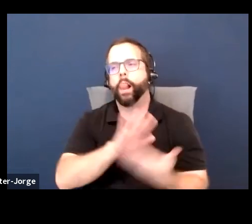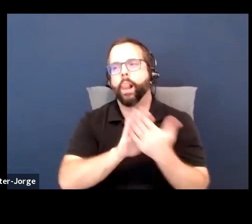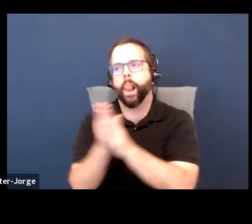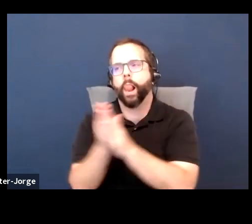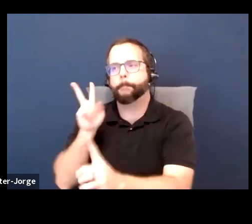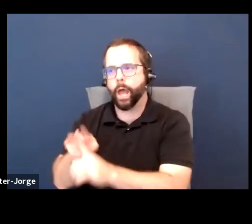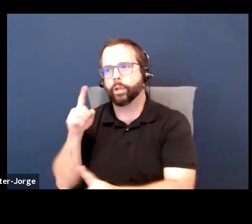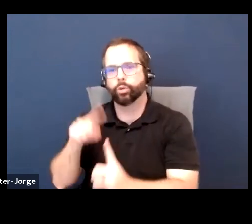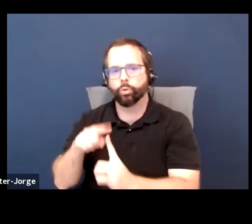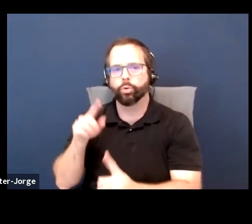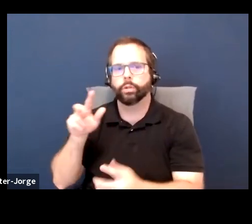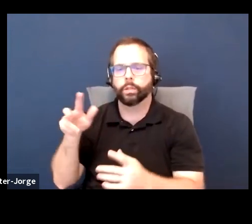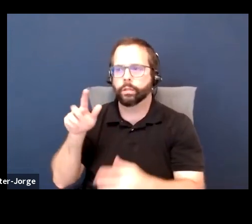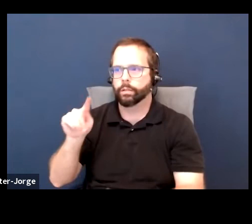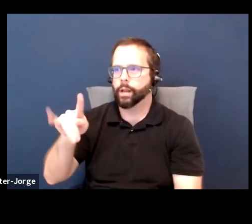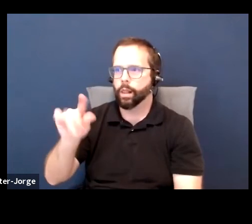on to slide 13.